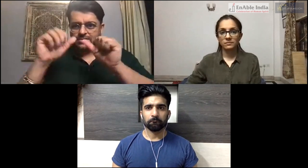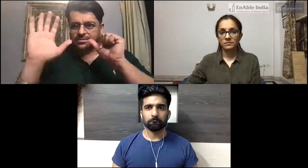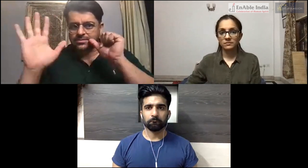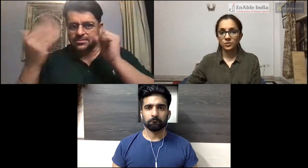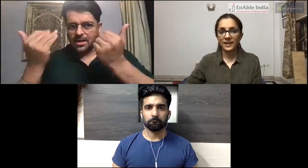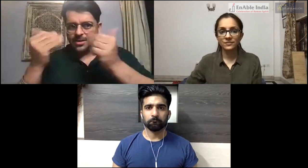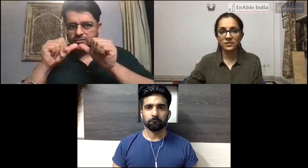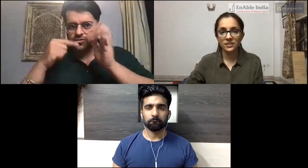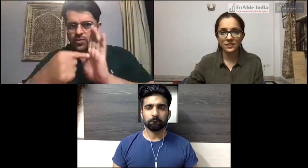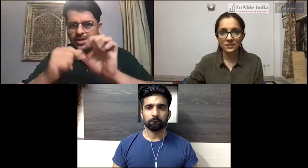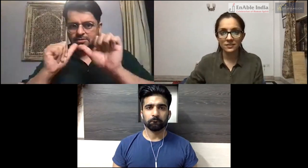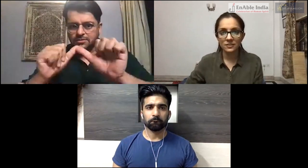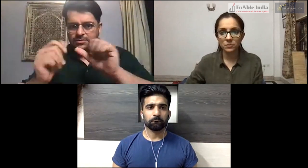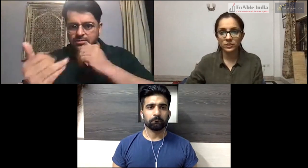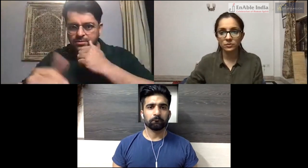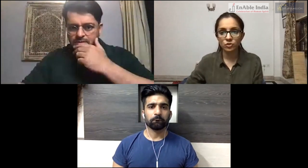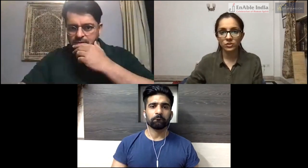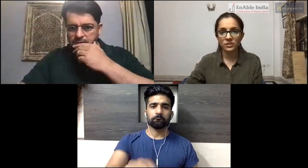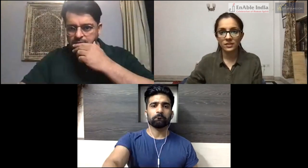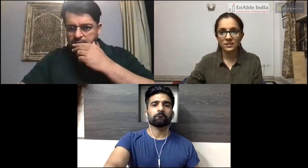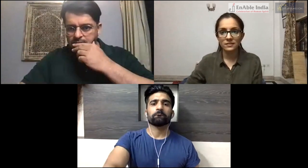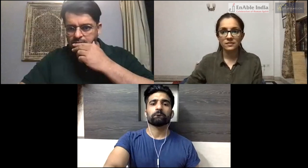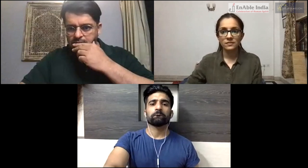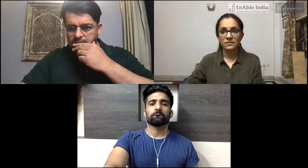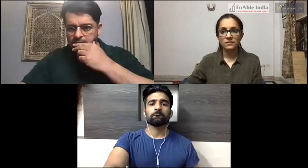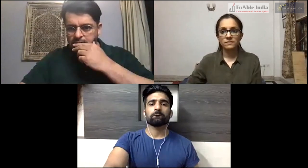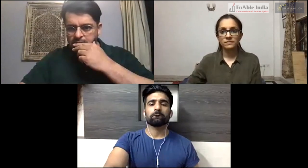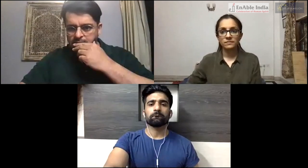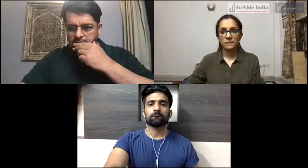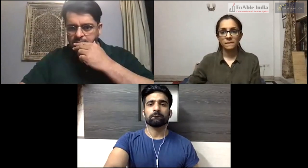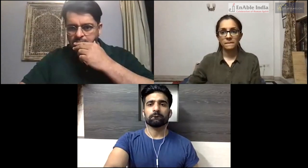um, do we have the results? Is it possible to show the results?